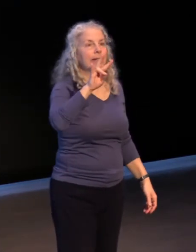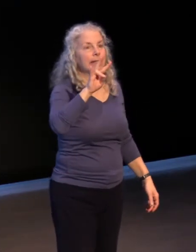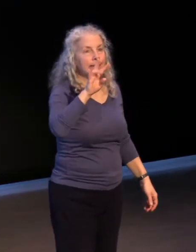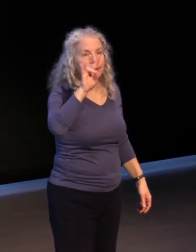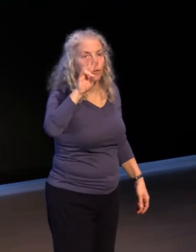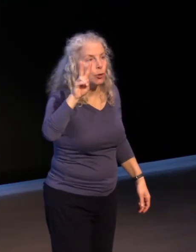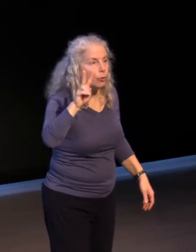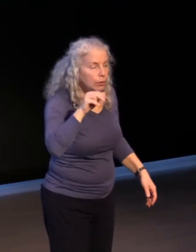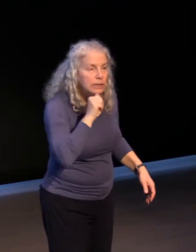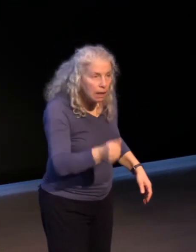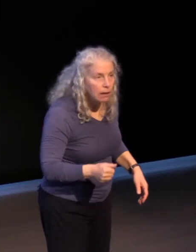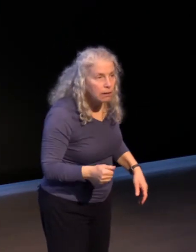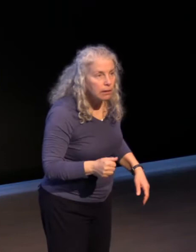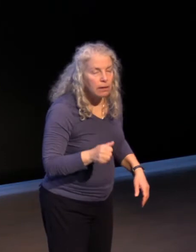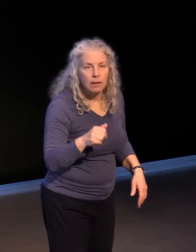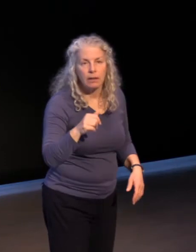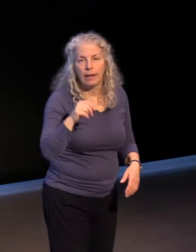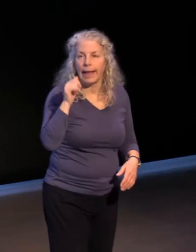1772 or